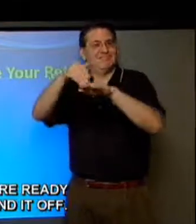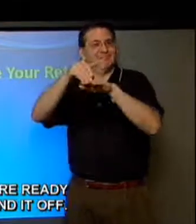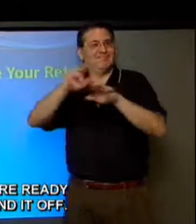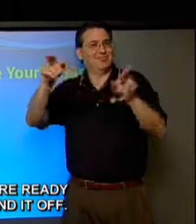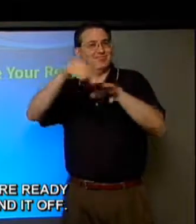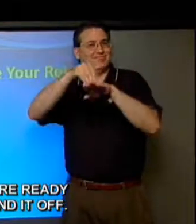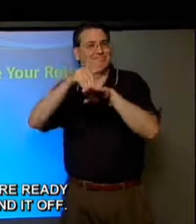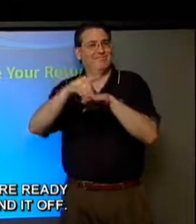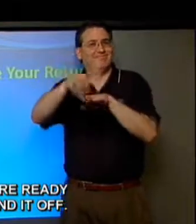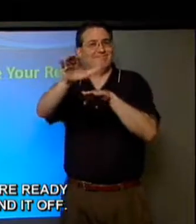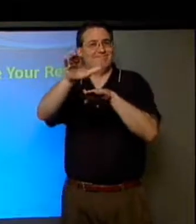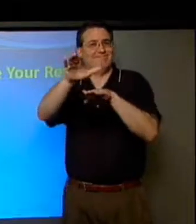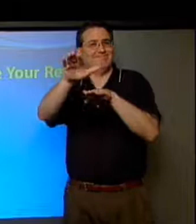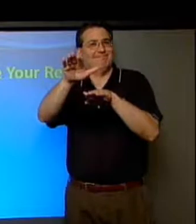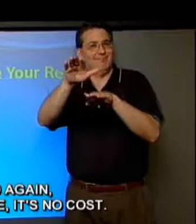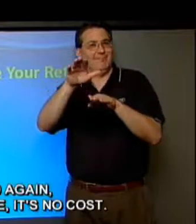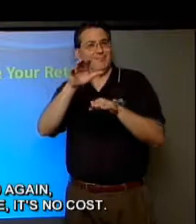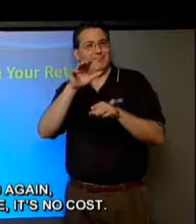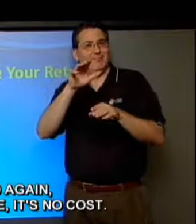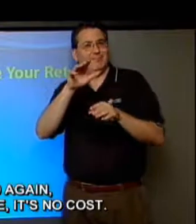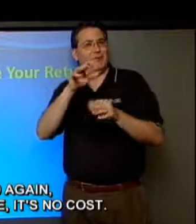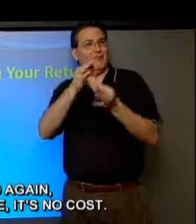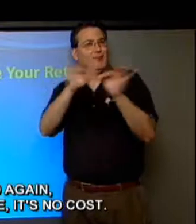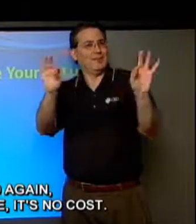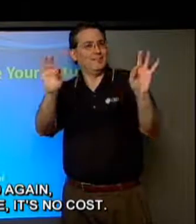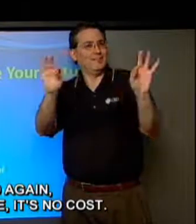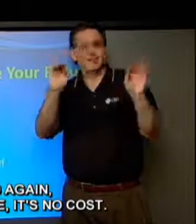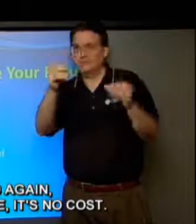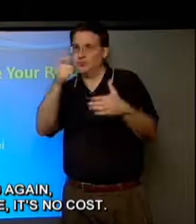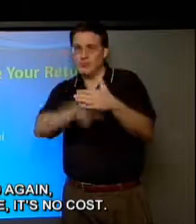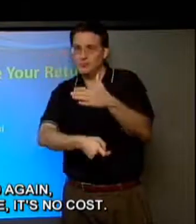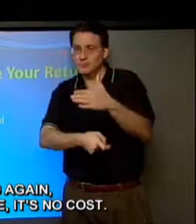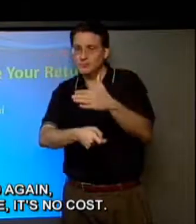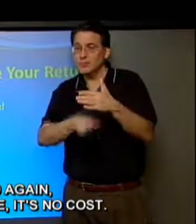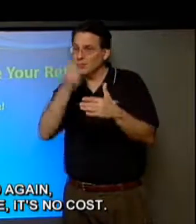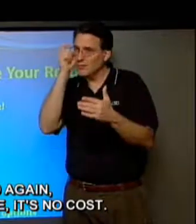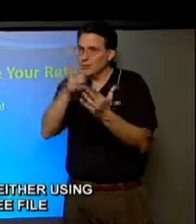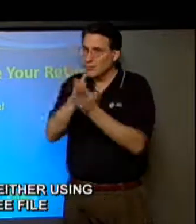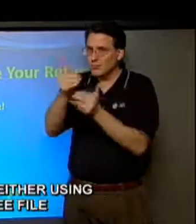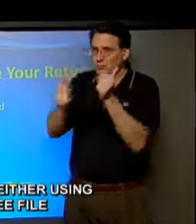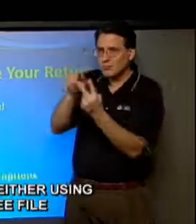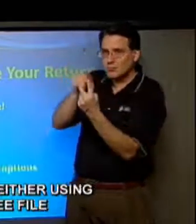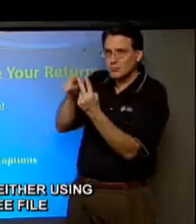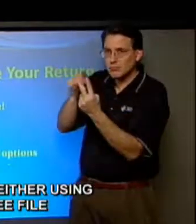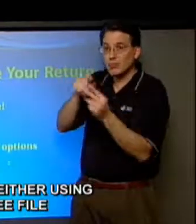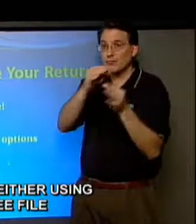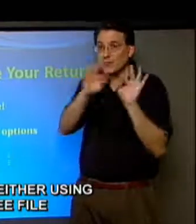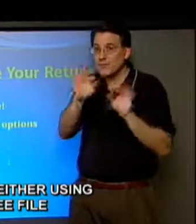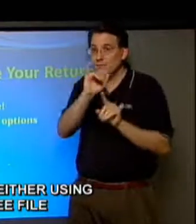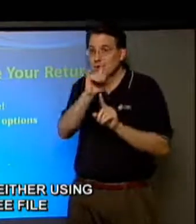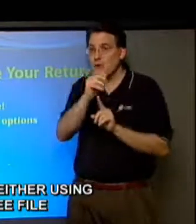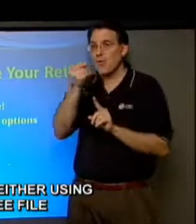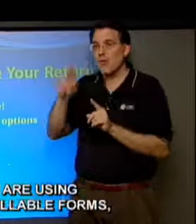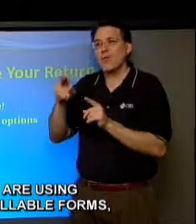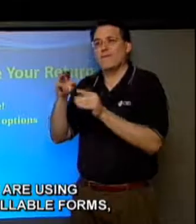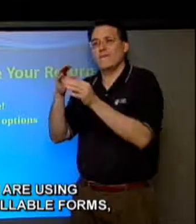off. And again, this is free, it's no cost. For either you're using free file or you're